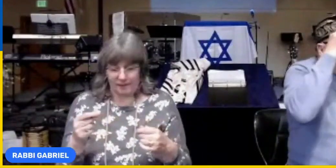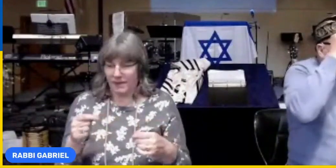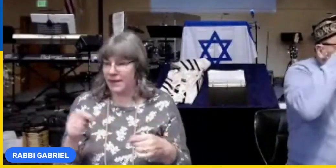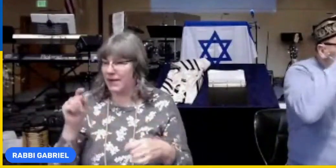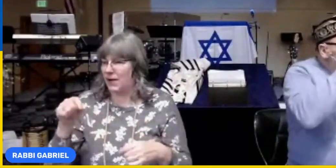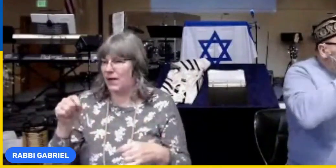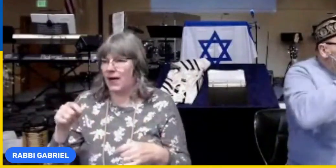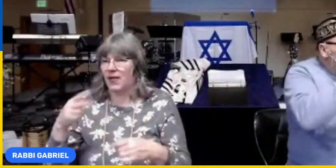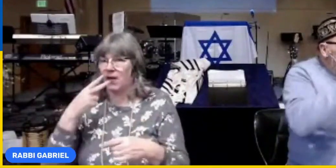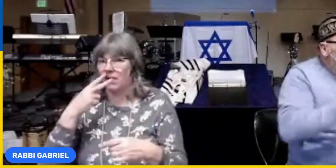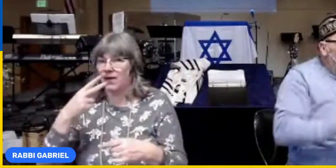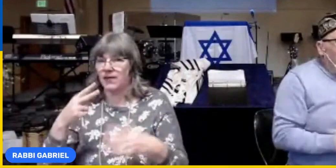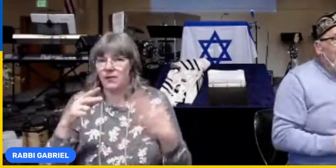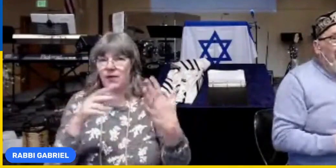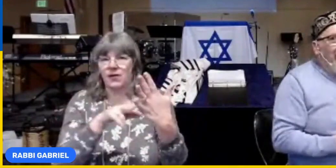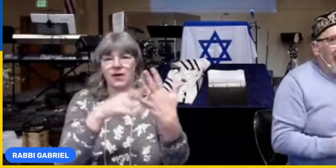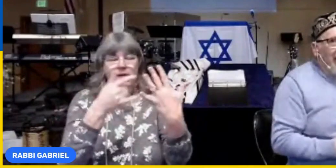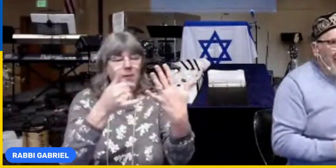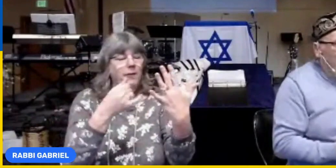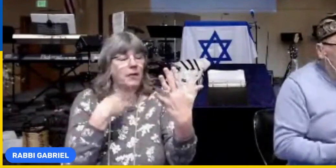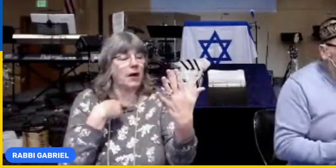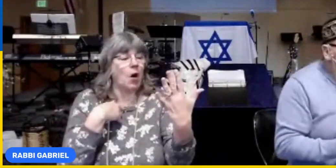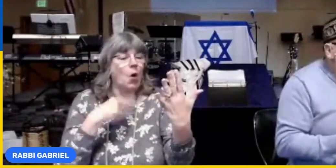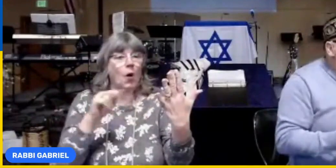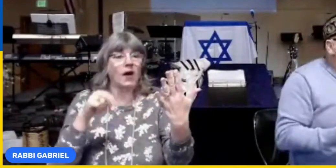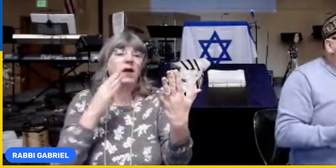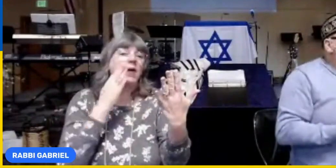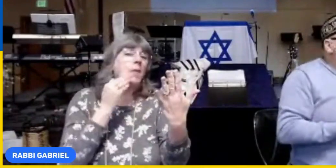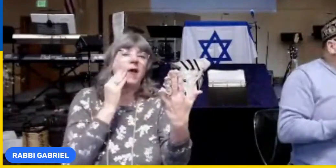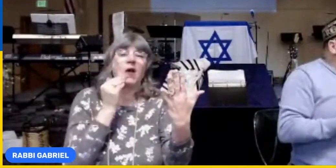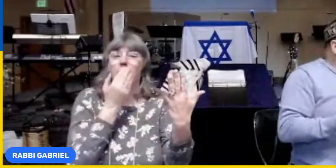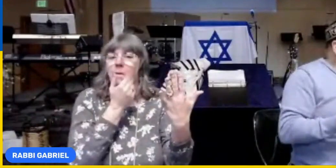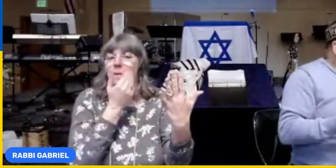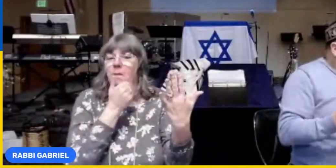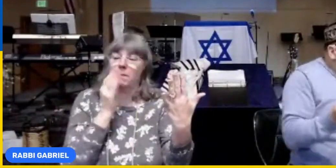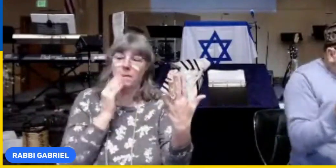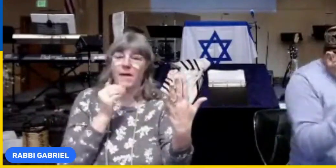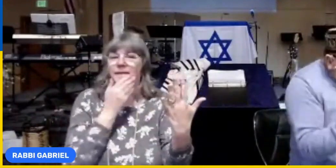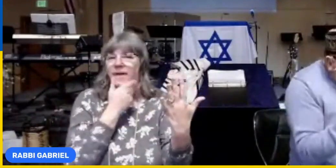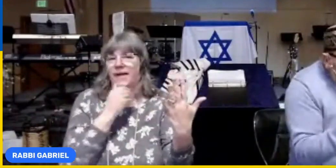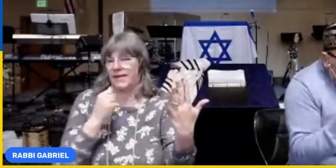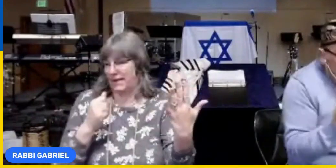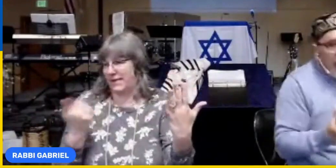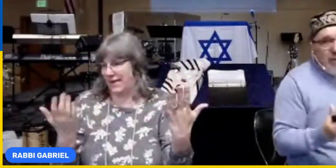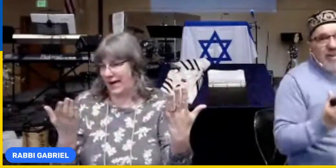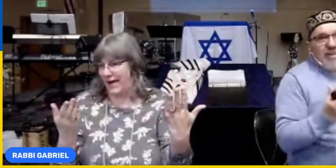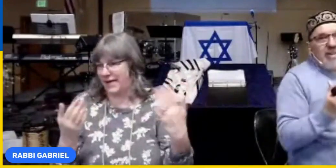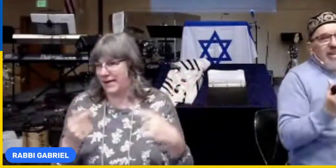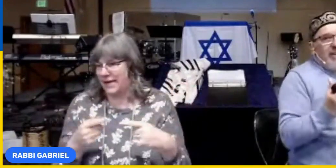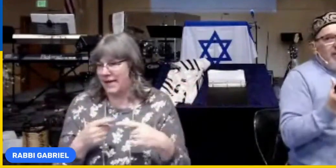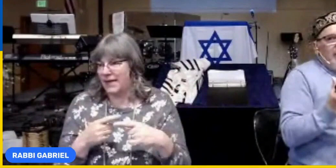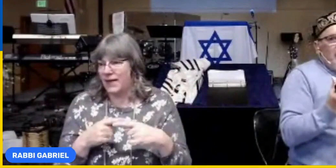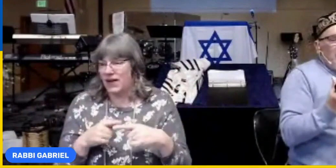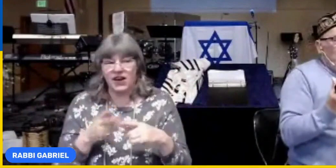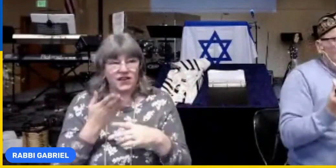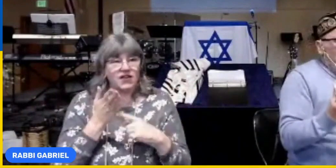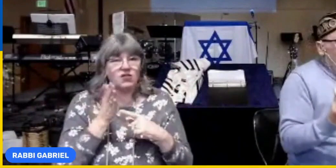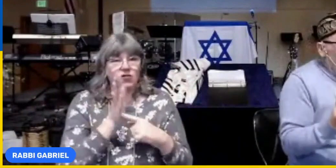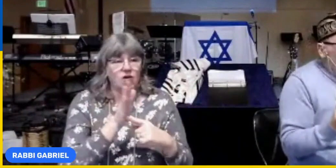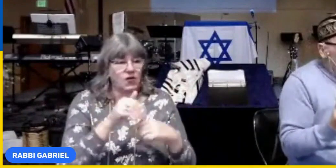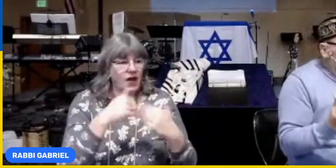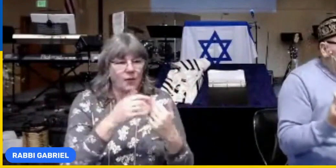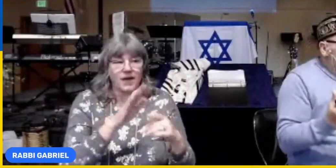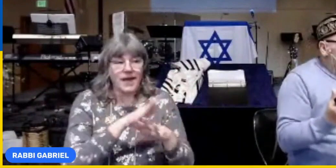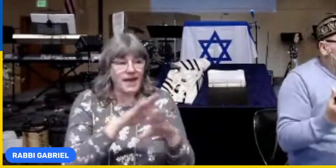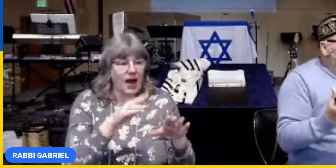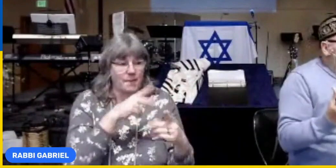color or something into this. Yeah, gone. You know, it shows the imperfections.